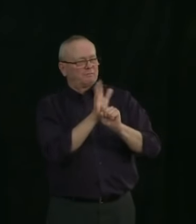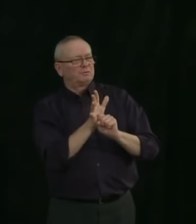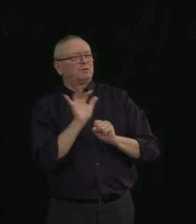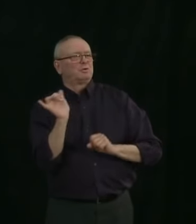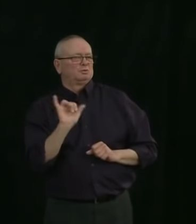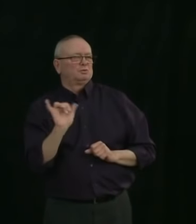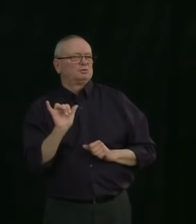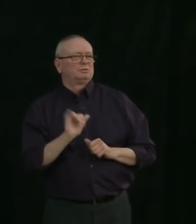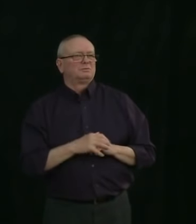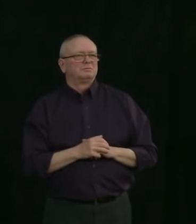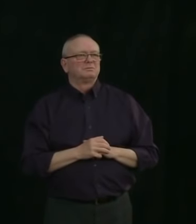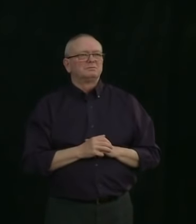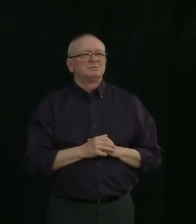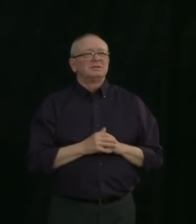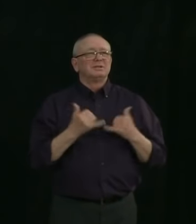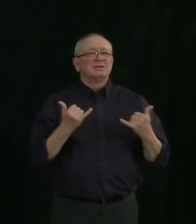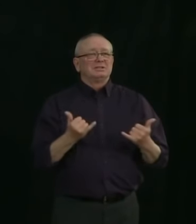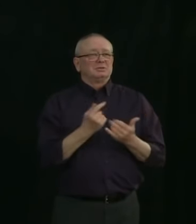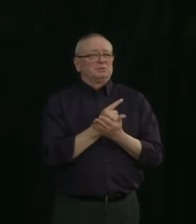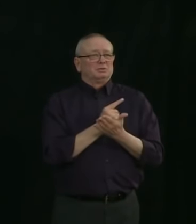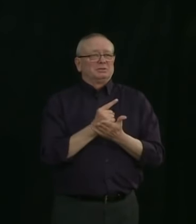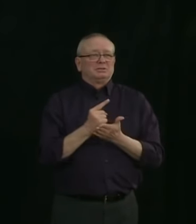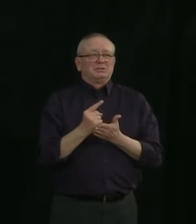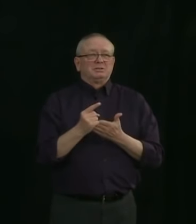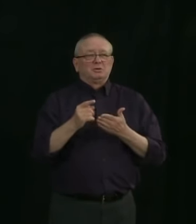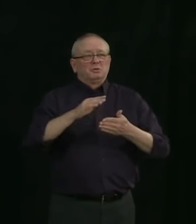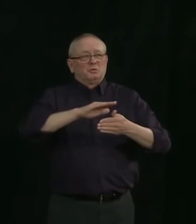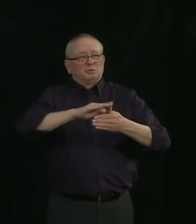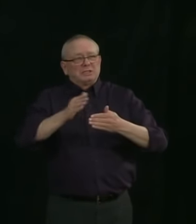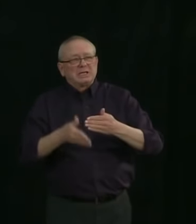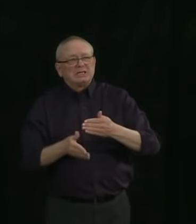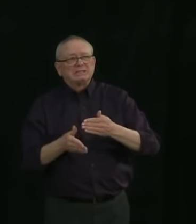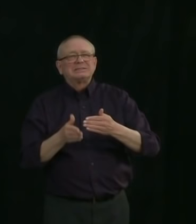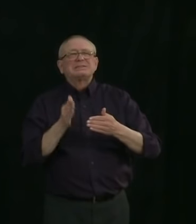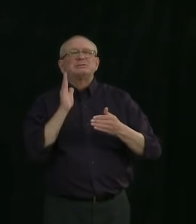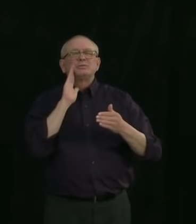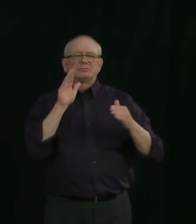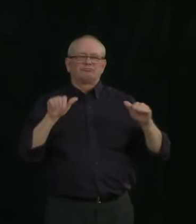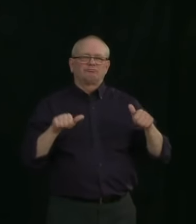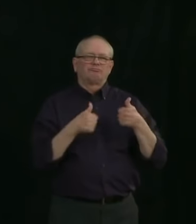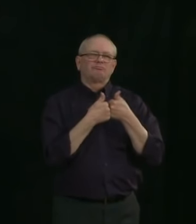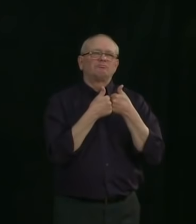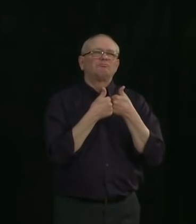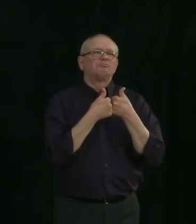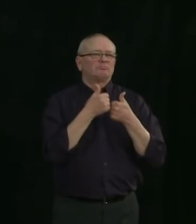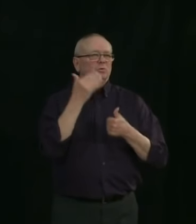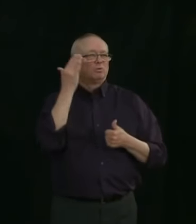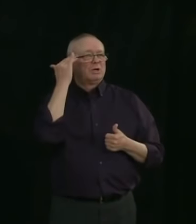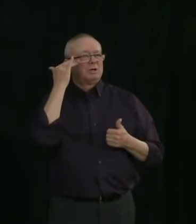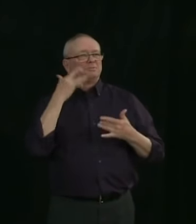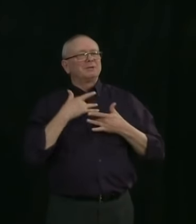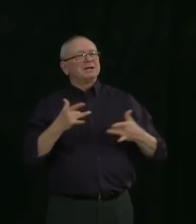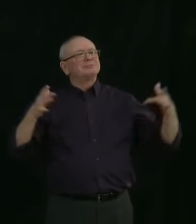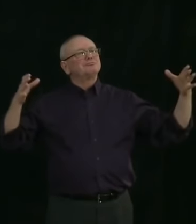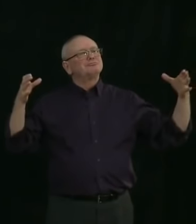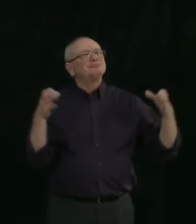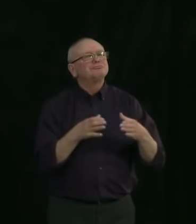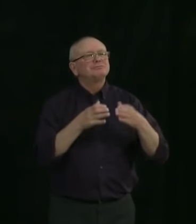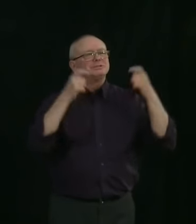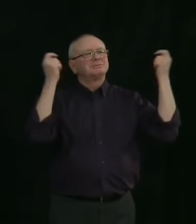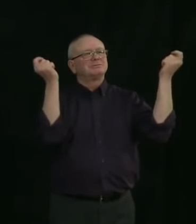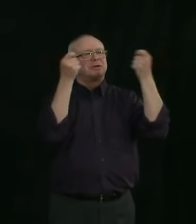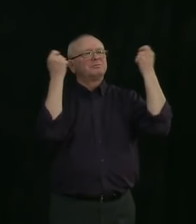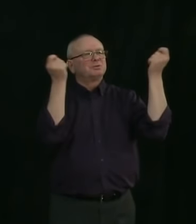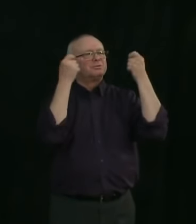difficult test for all of us who normally come together to celebrate the holidays. I know so many of you wish to gather together